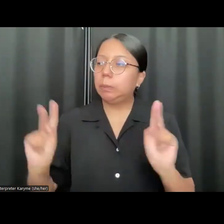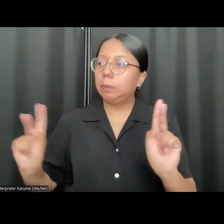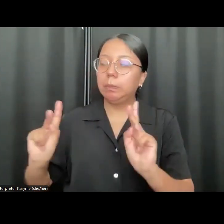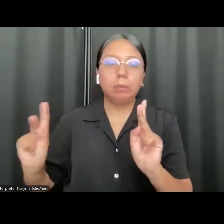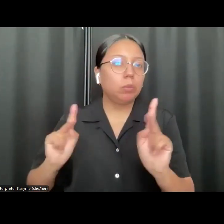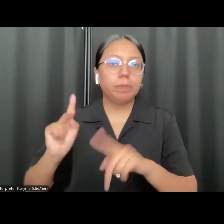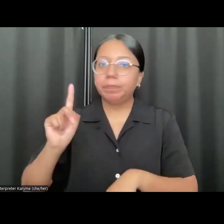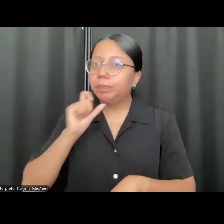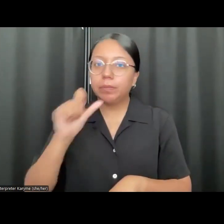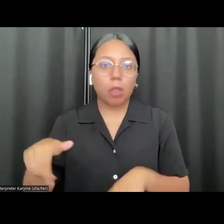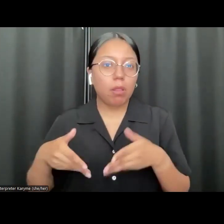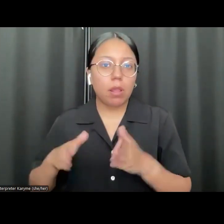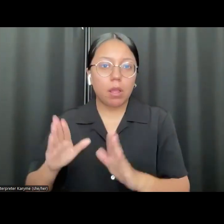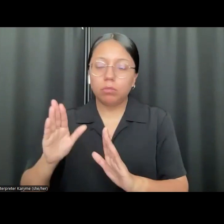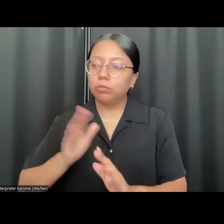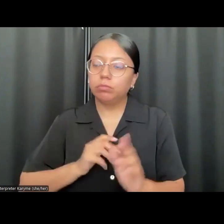That.